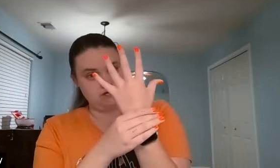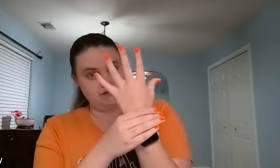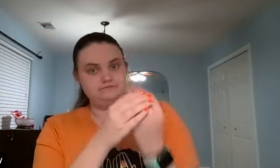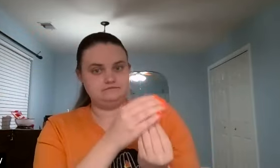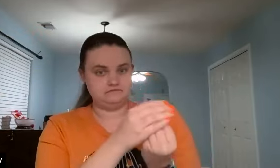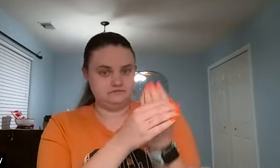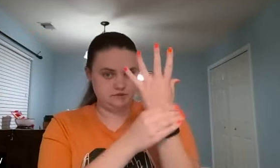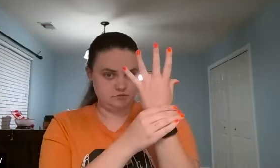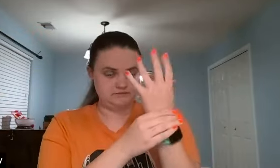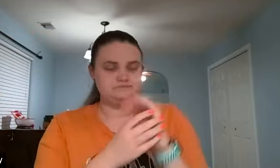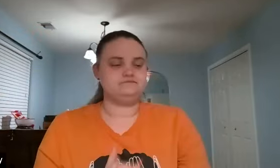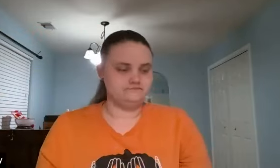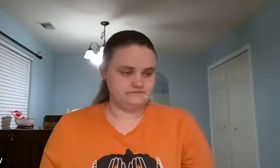spring. Spring.